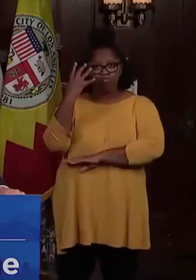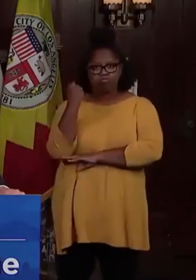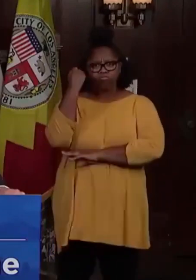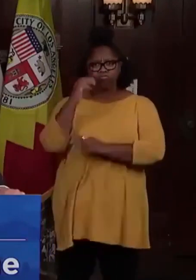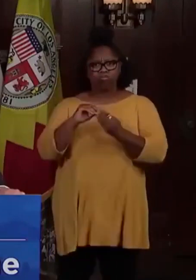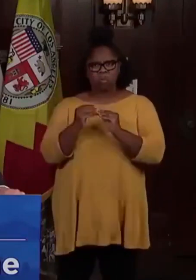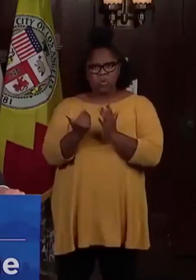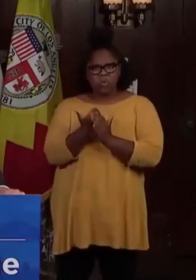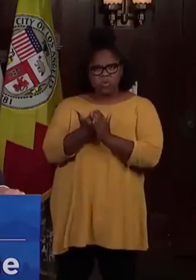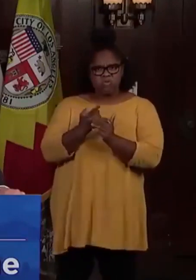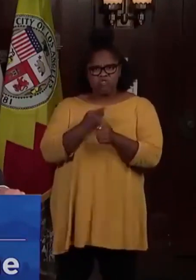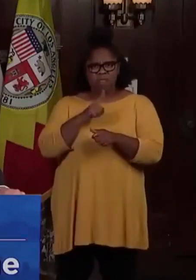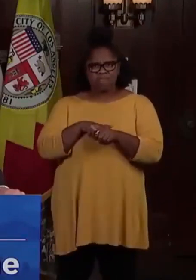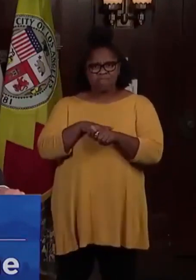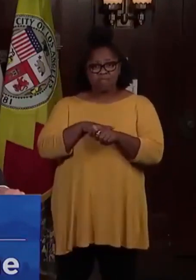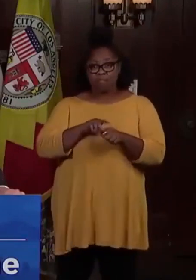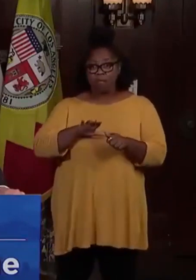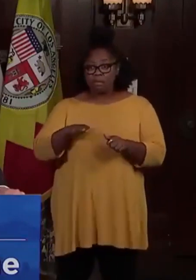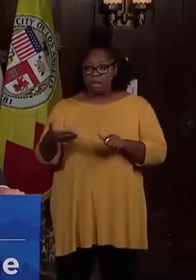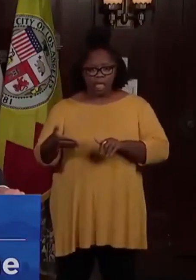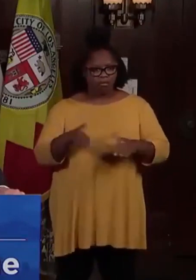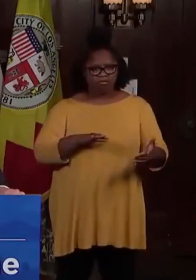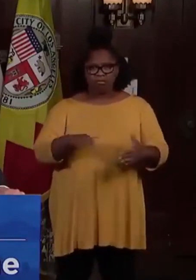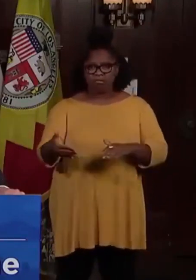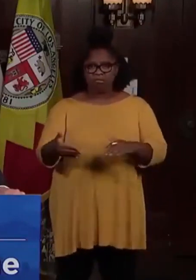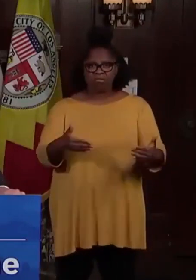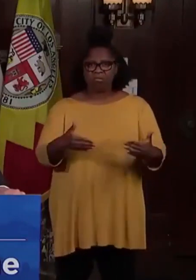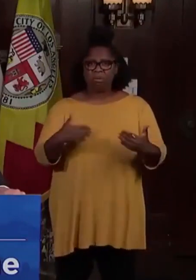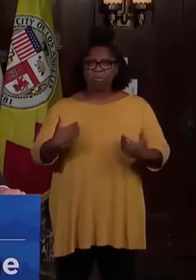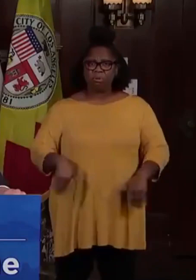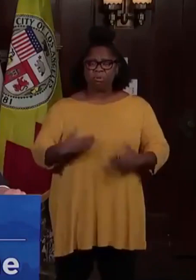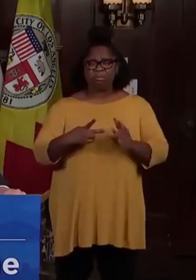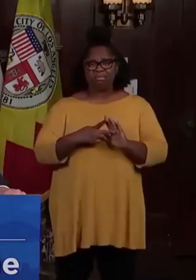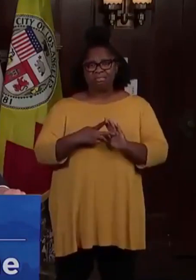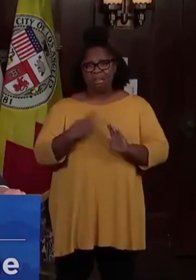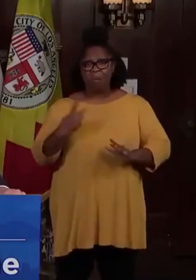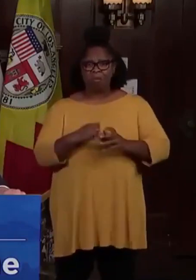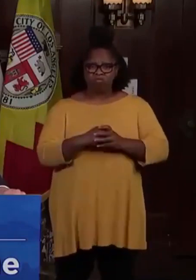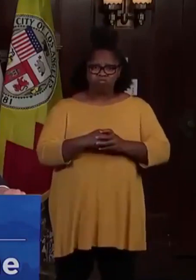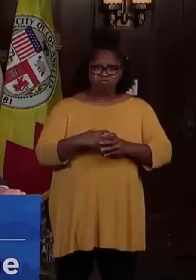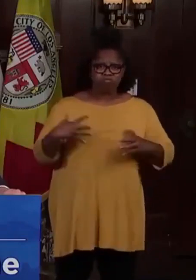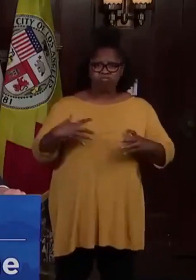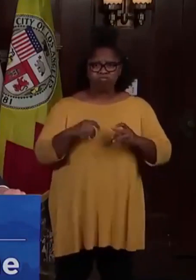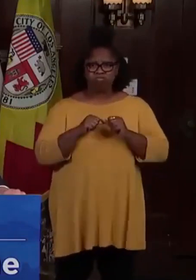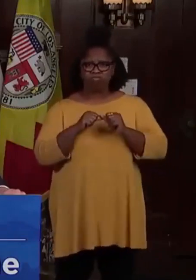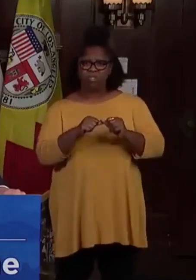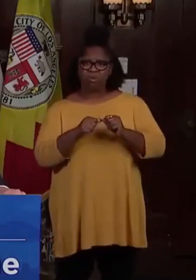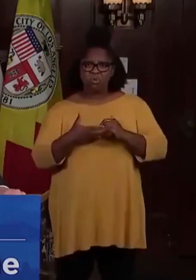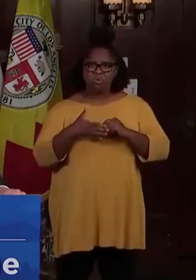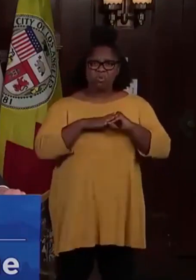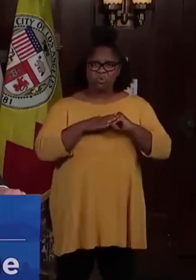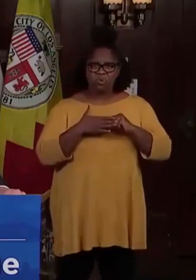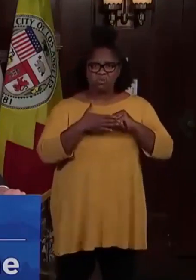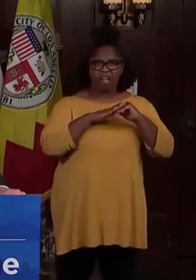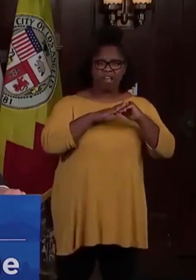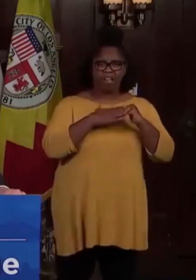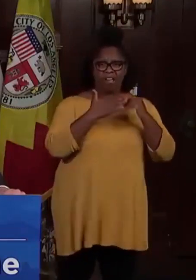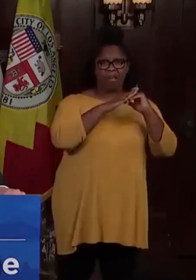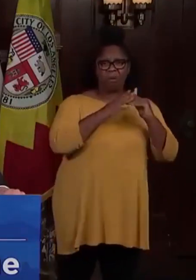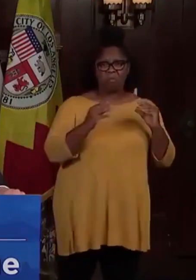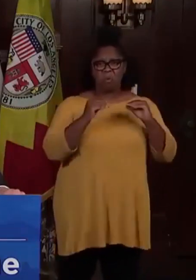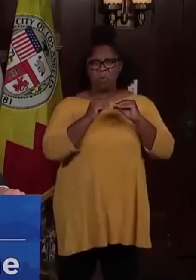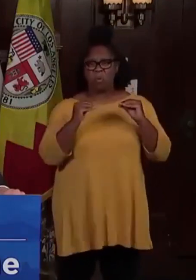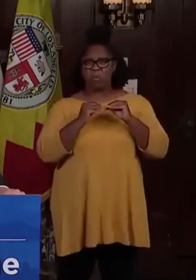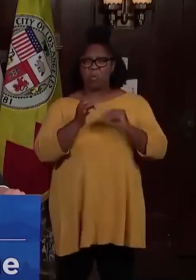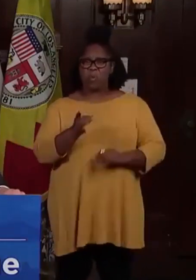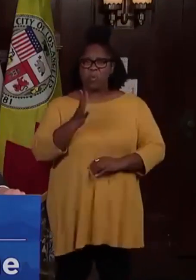And our deaths have nearly doubled and they continue to rise. These numbers don't